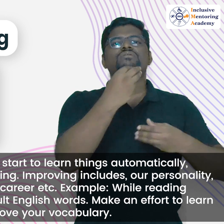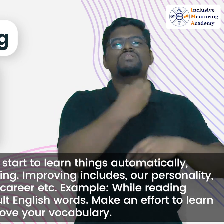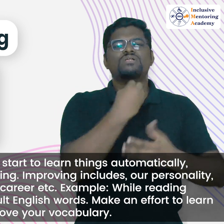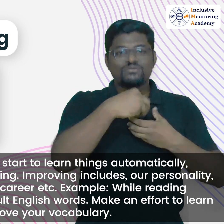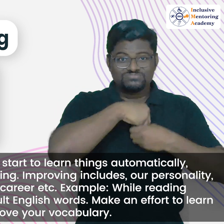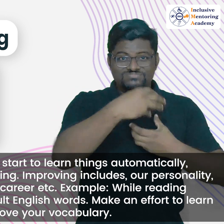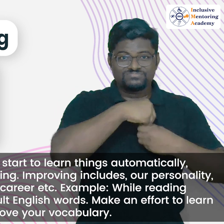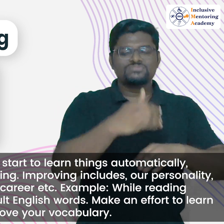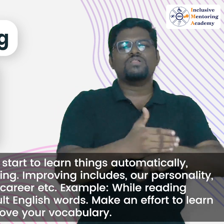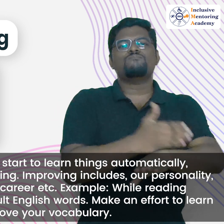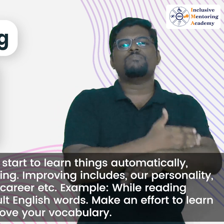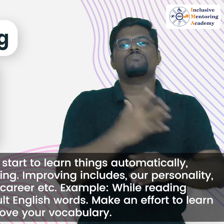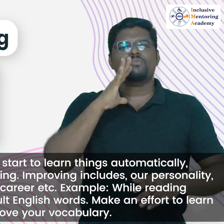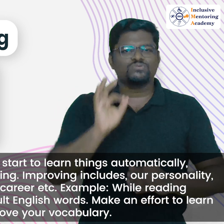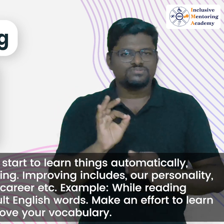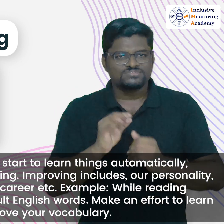effort to learn them to improve your vocabulary.